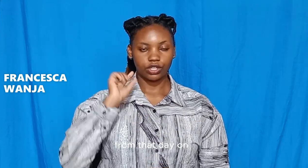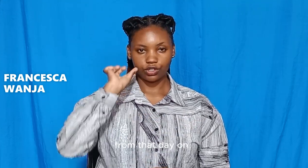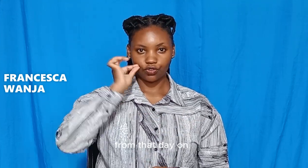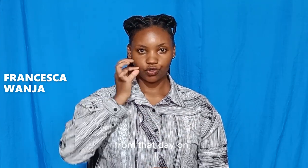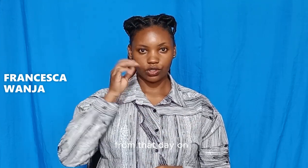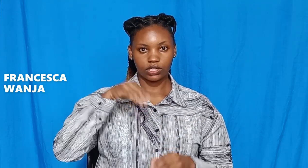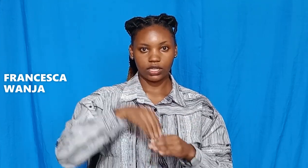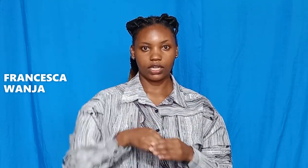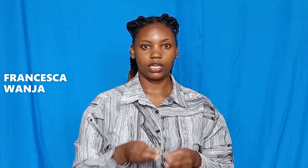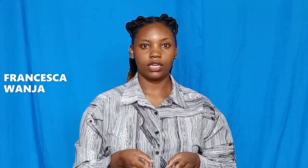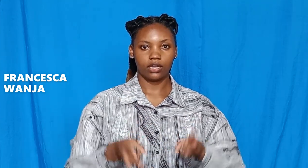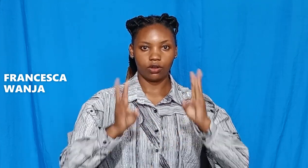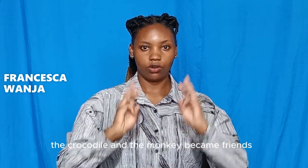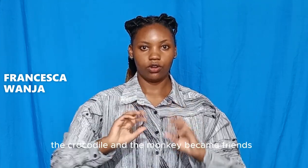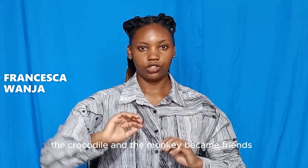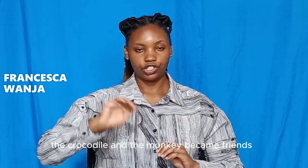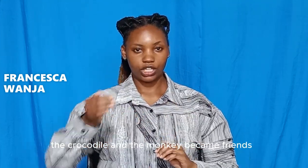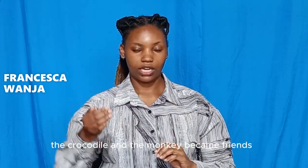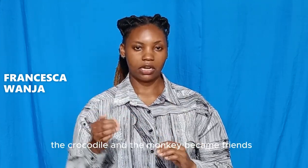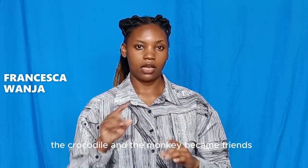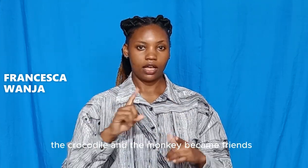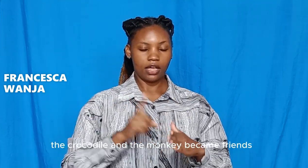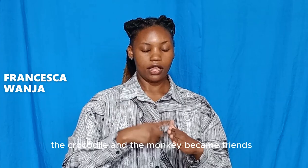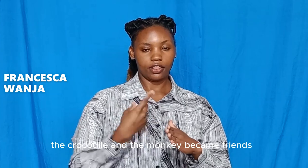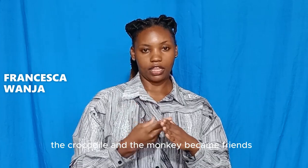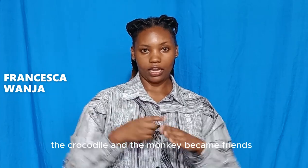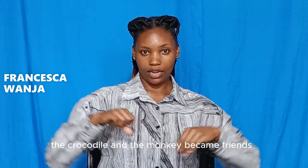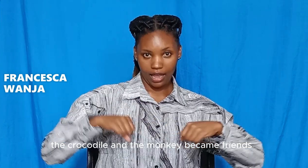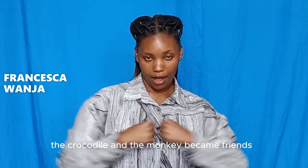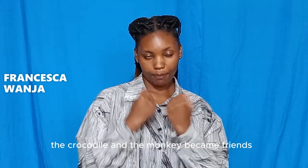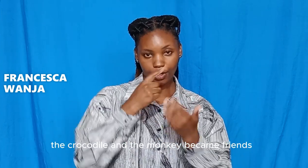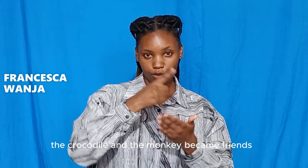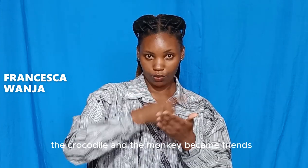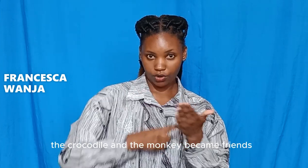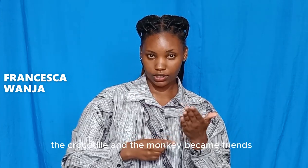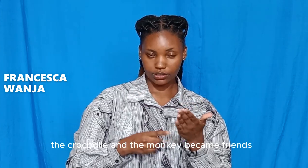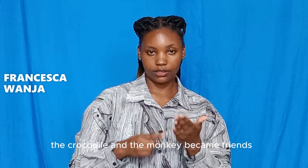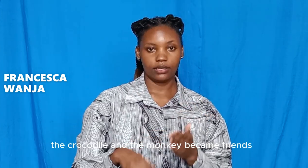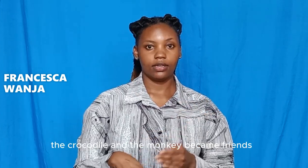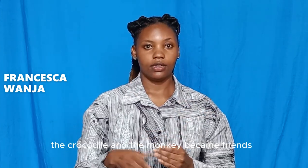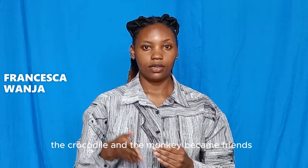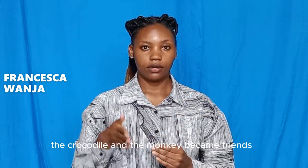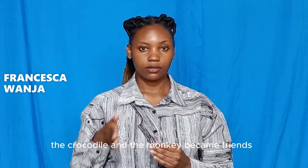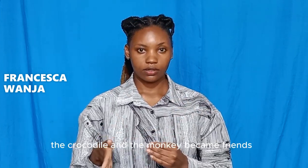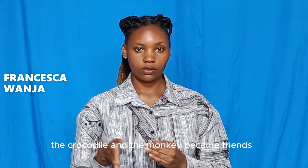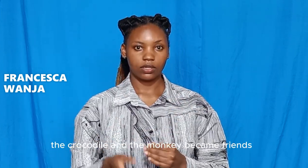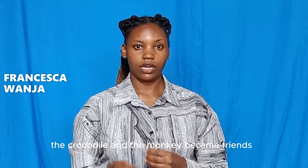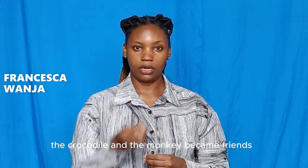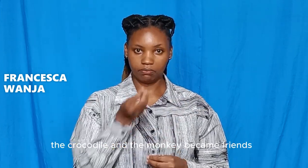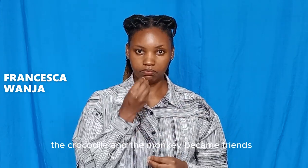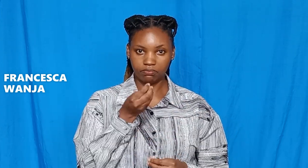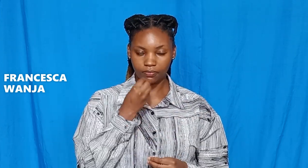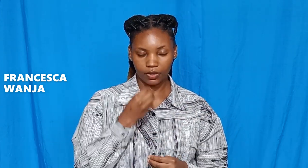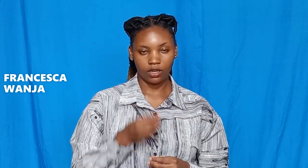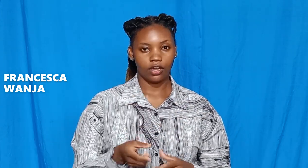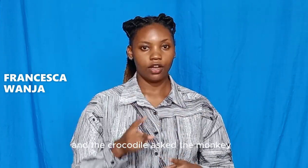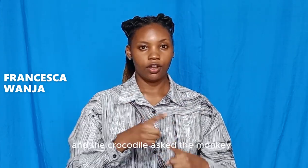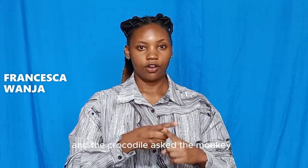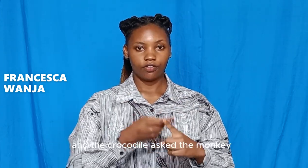on, the crocodile and the monkey became friends. And the